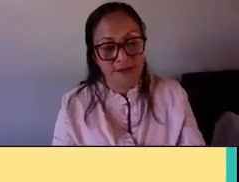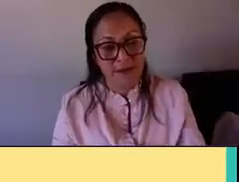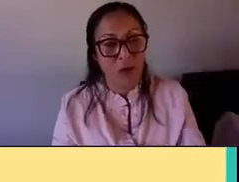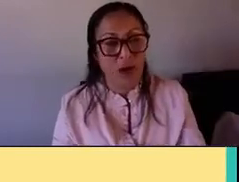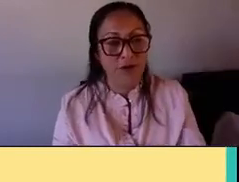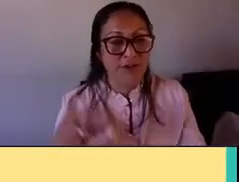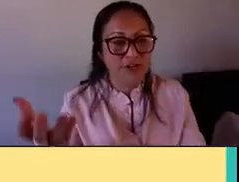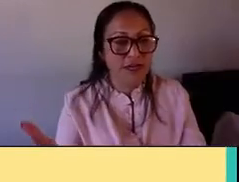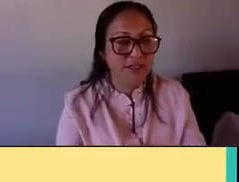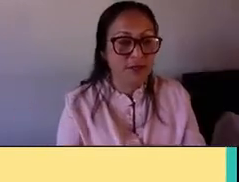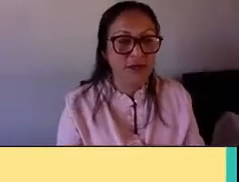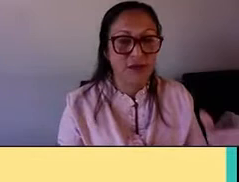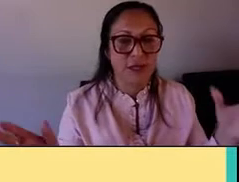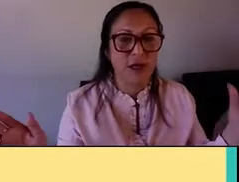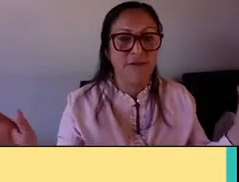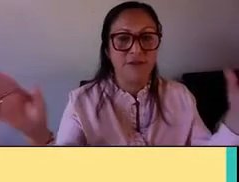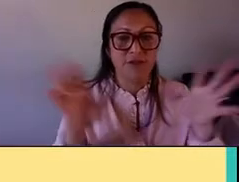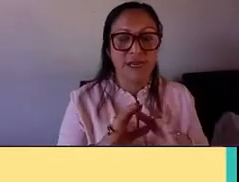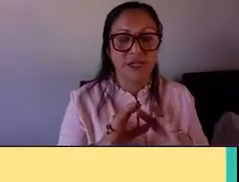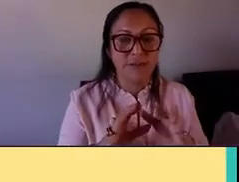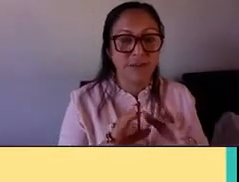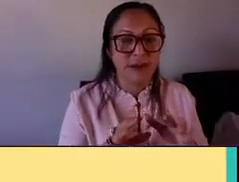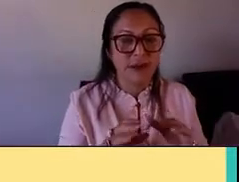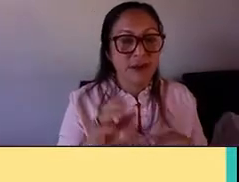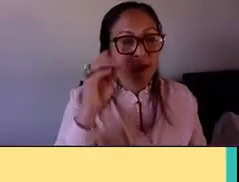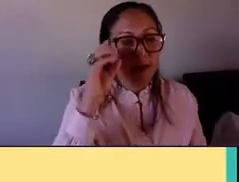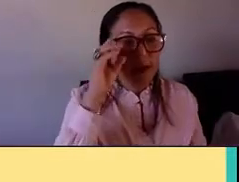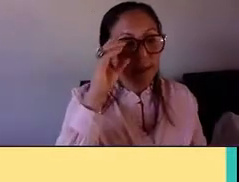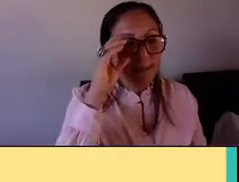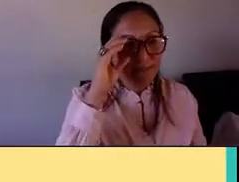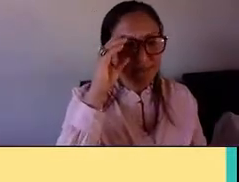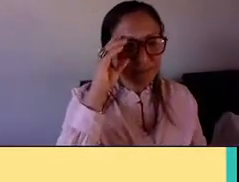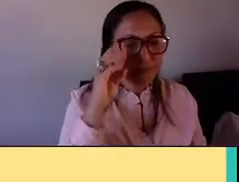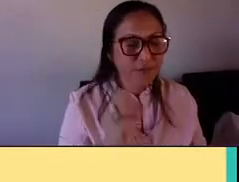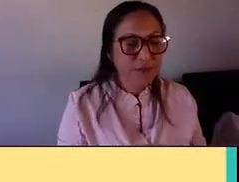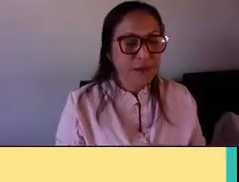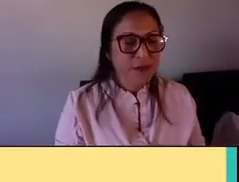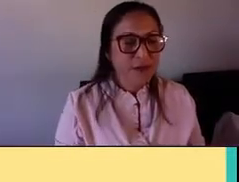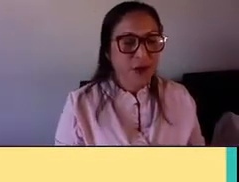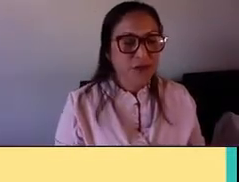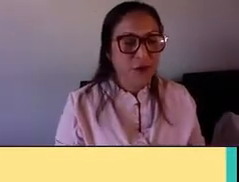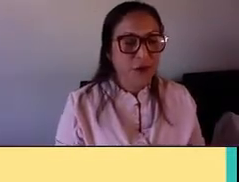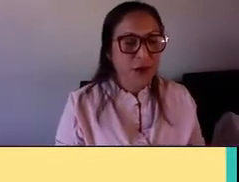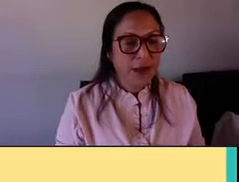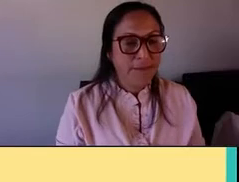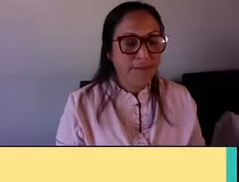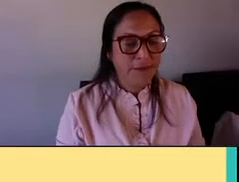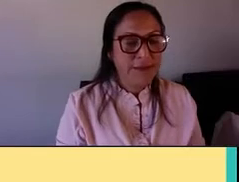hand the water to the child so that there's a lot of association building. Um, there's